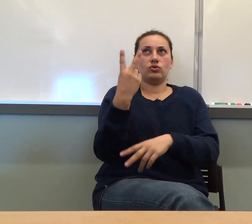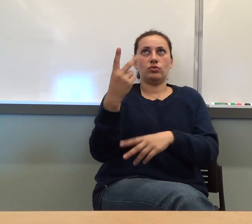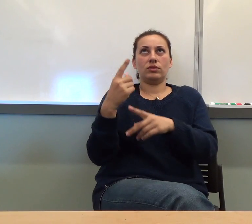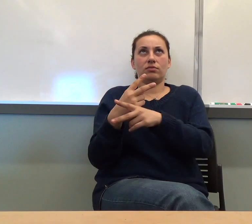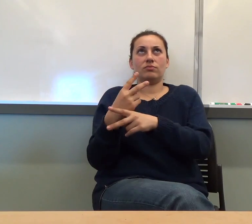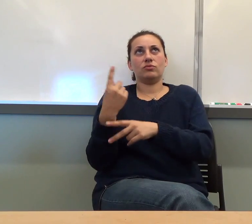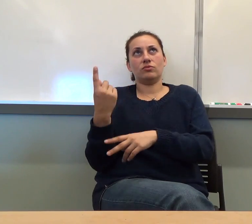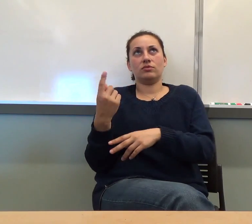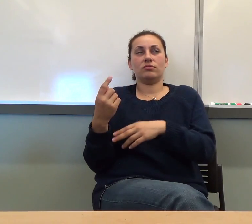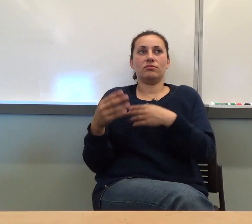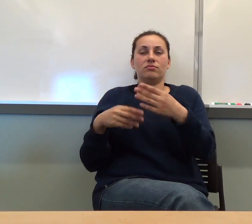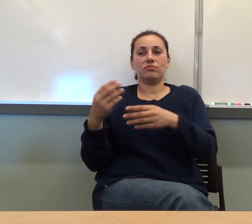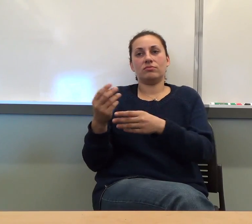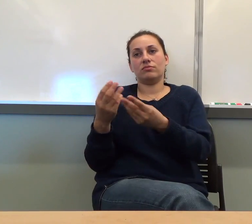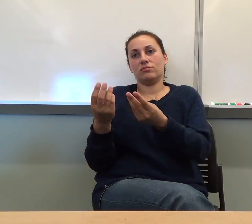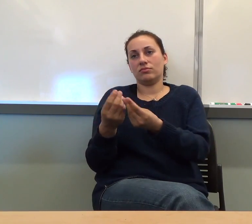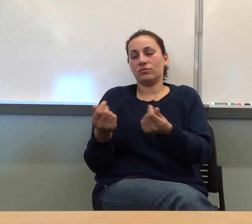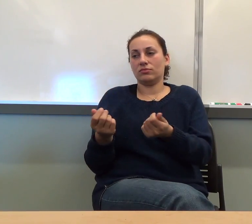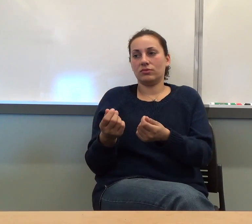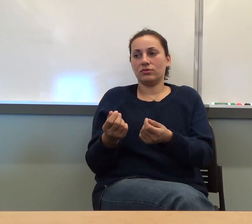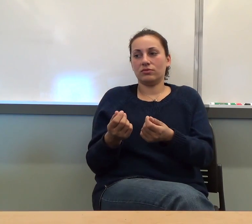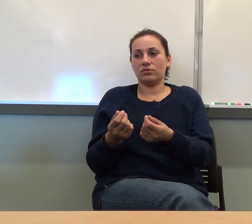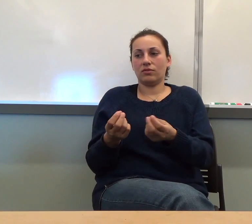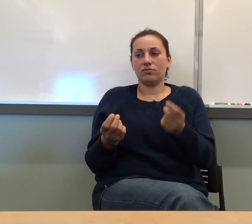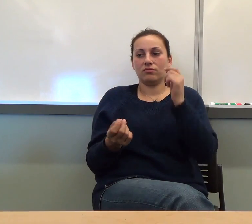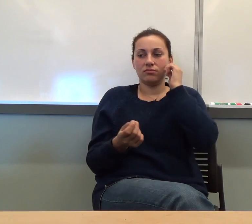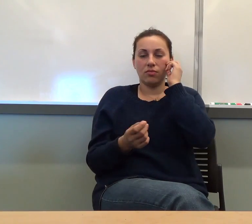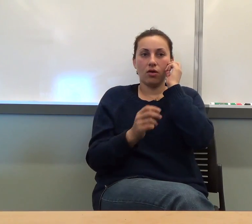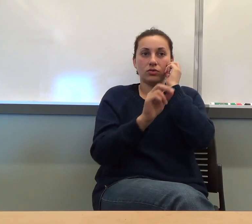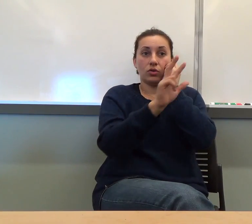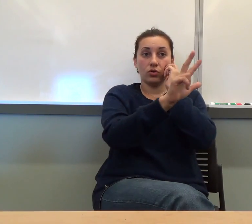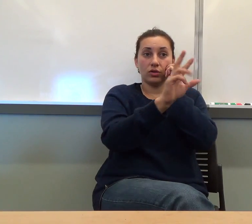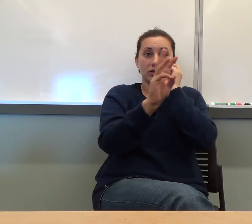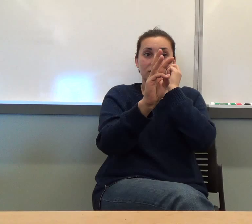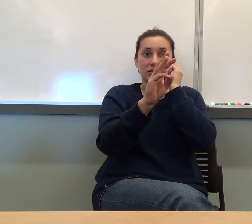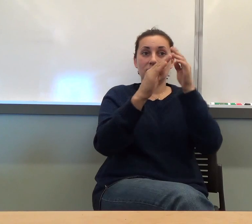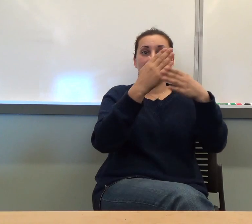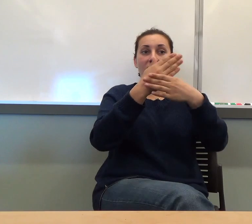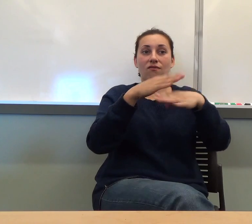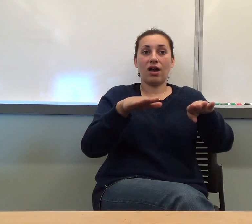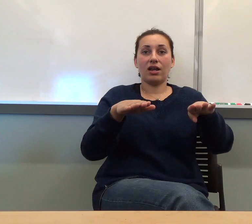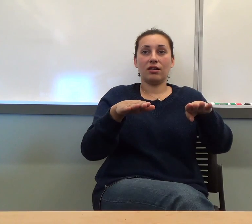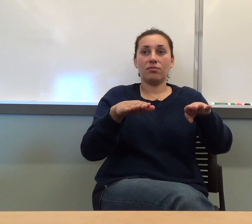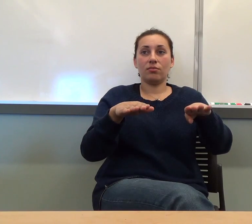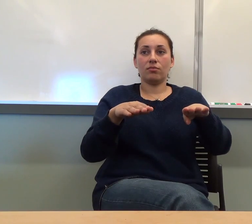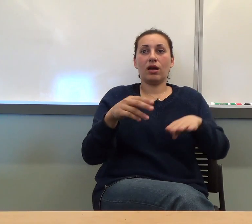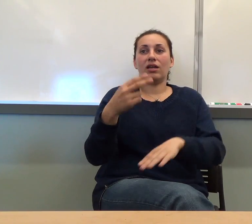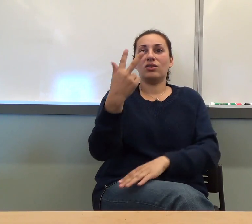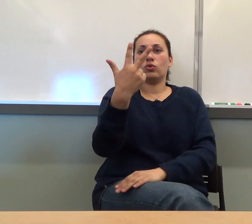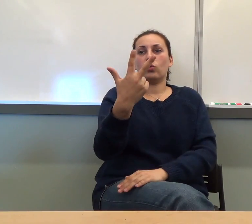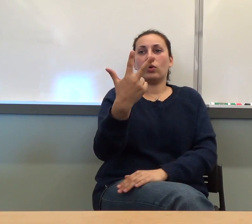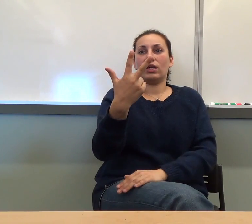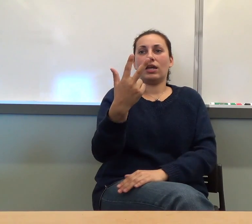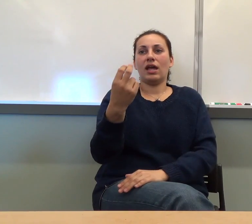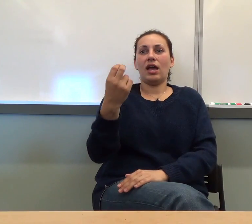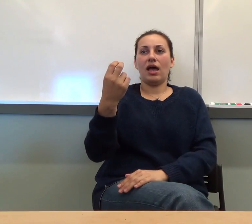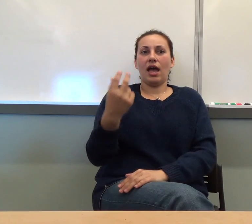3/2, which is 36 divided by 3/2, which we do as 36